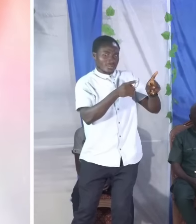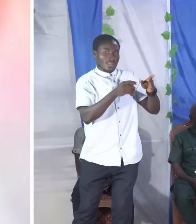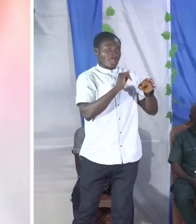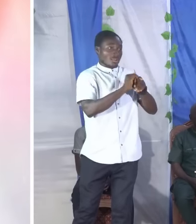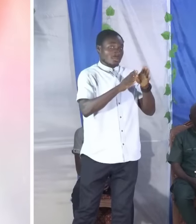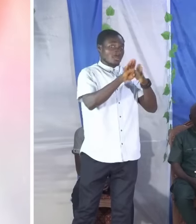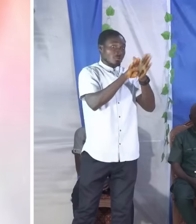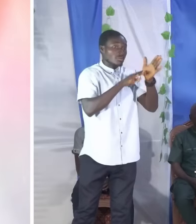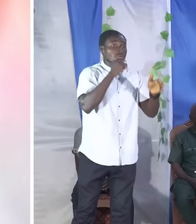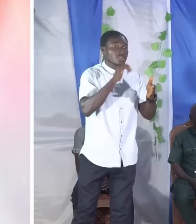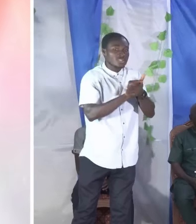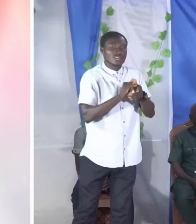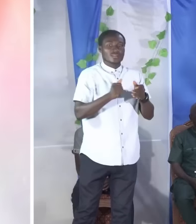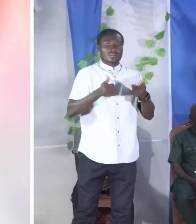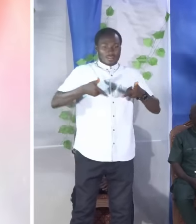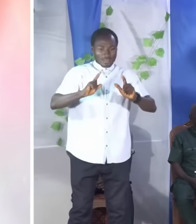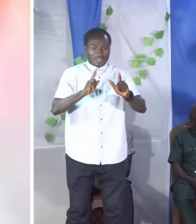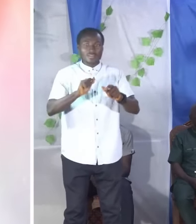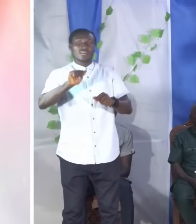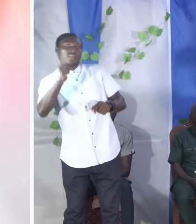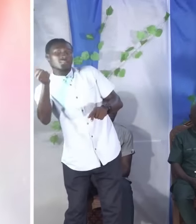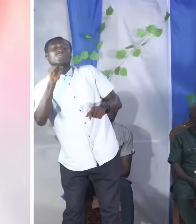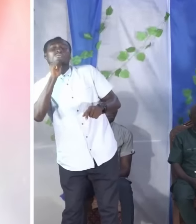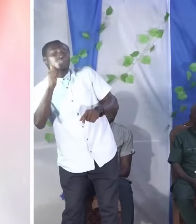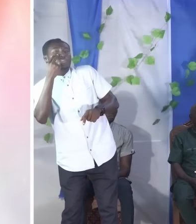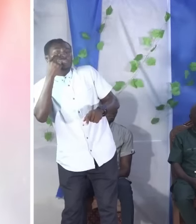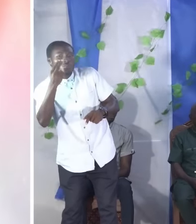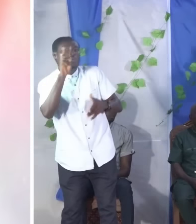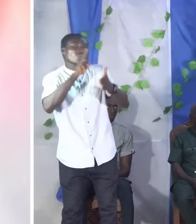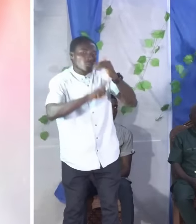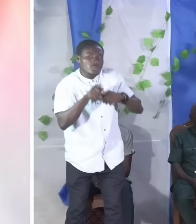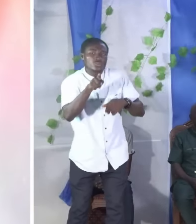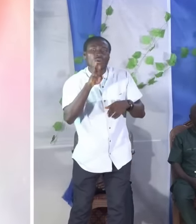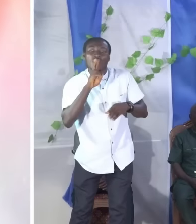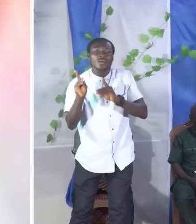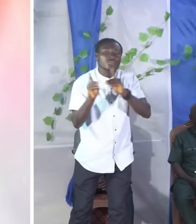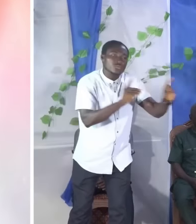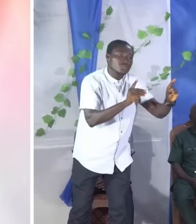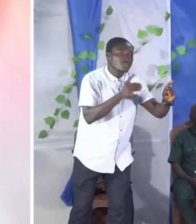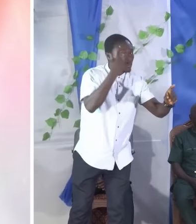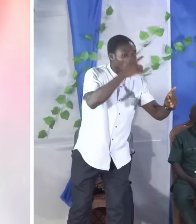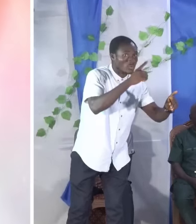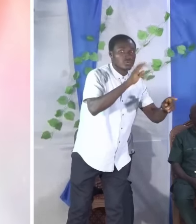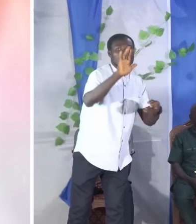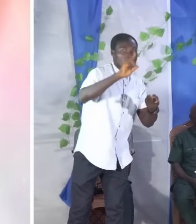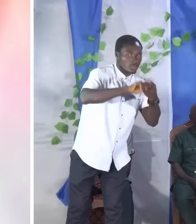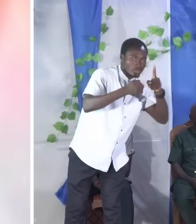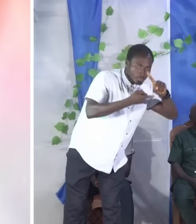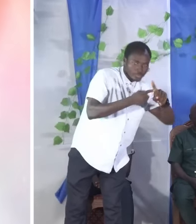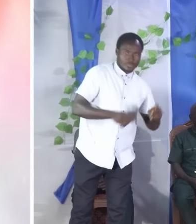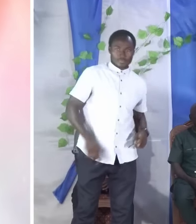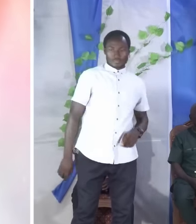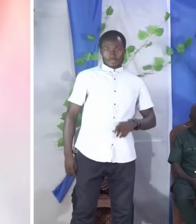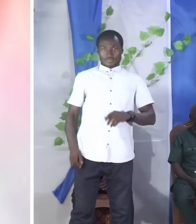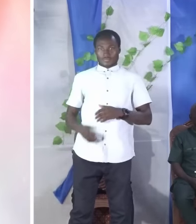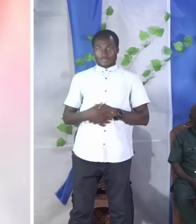yopa reconciliation in biblical exegesis, Bible mono na wo kam ye na bom atiani ye enzo